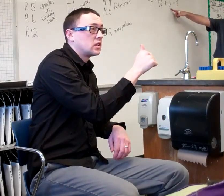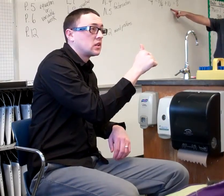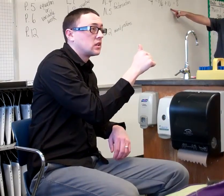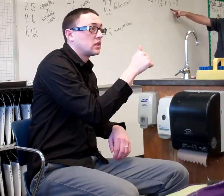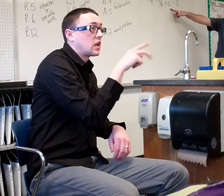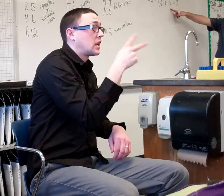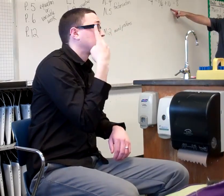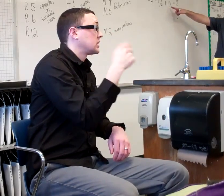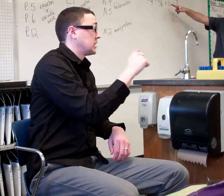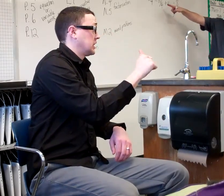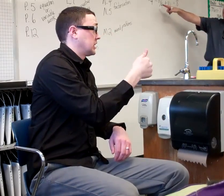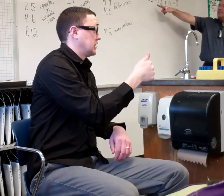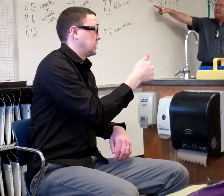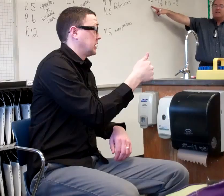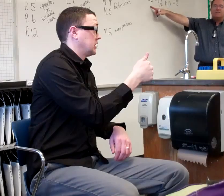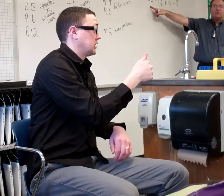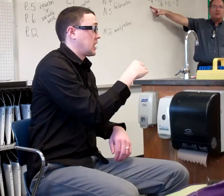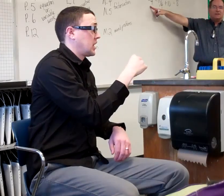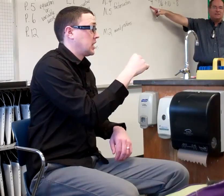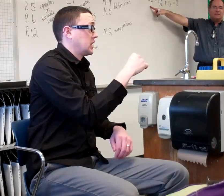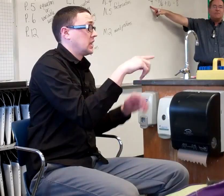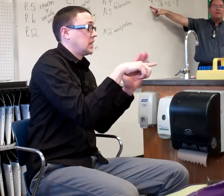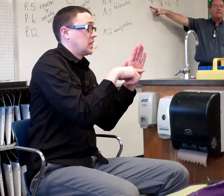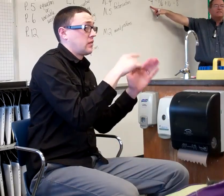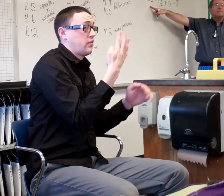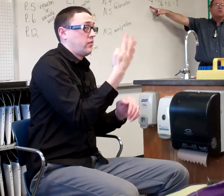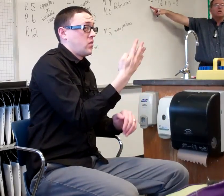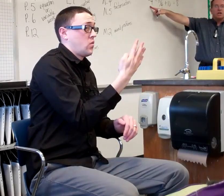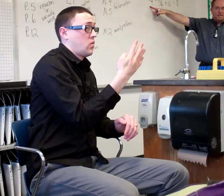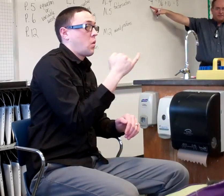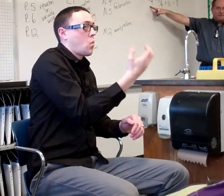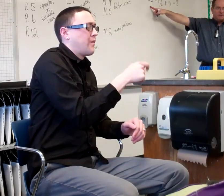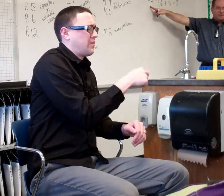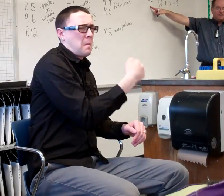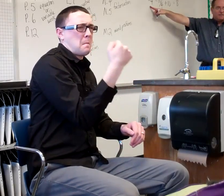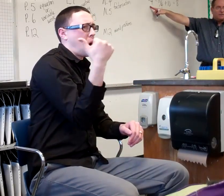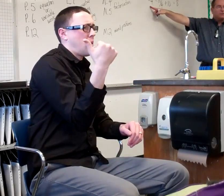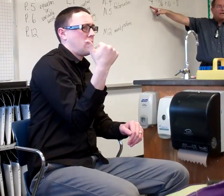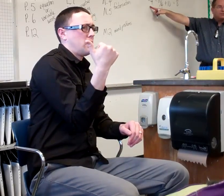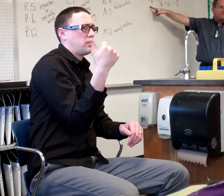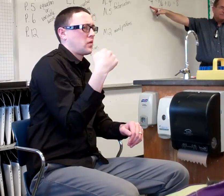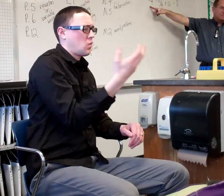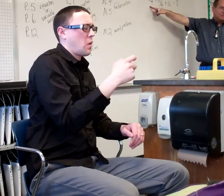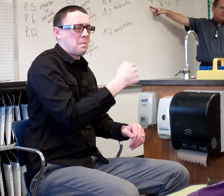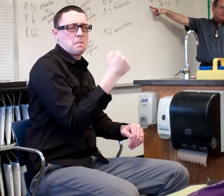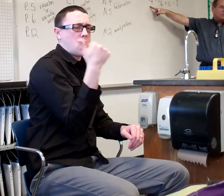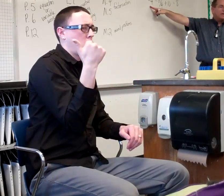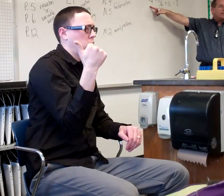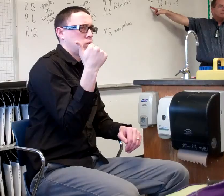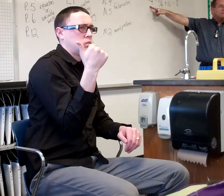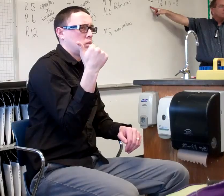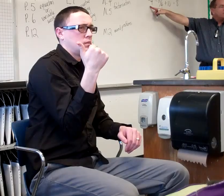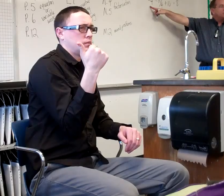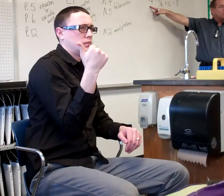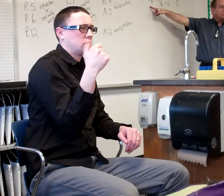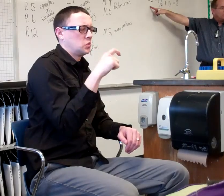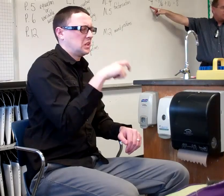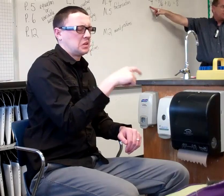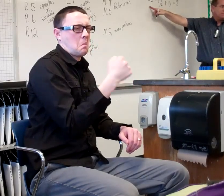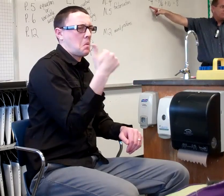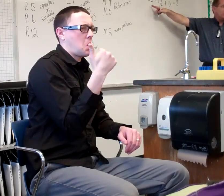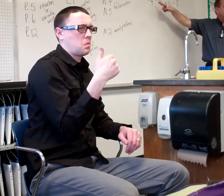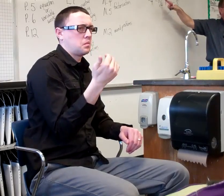I see a 10 and I see a -4. I want them gone. I want to trash them. Well, make